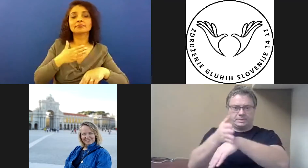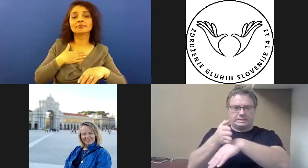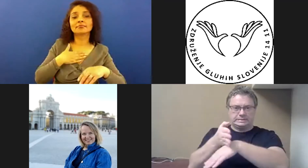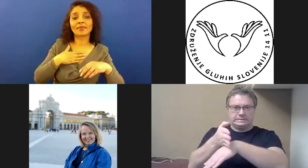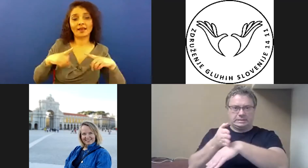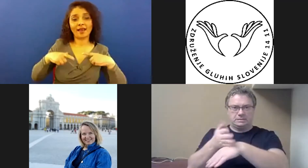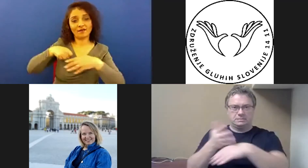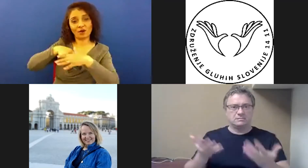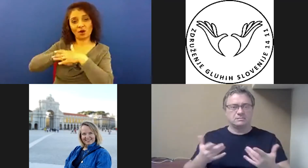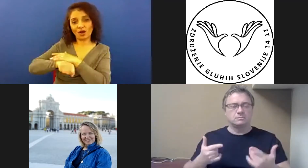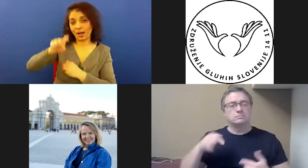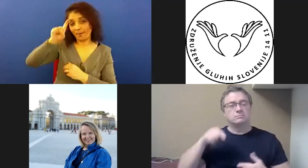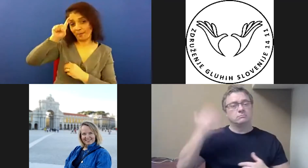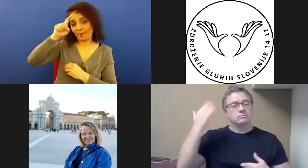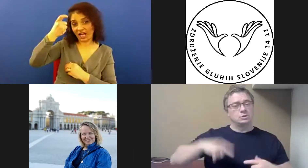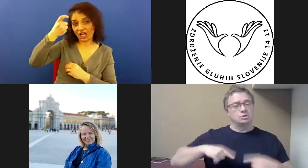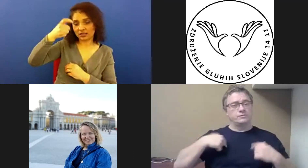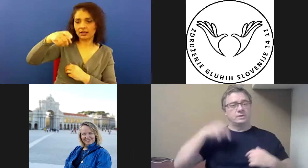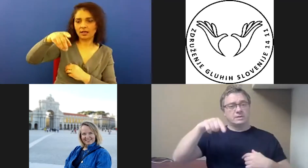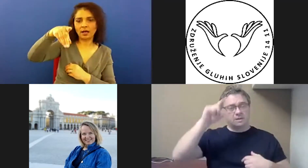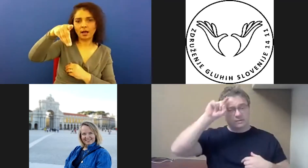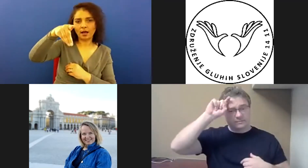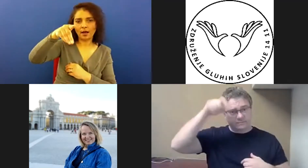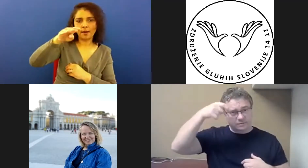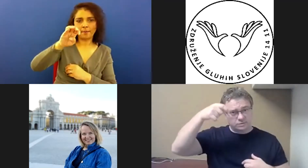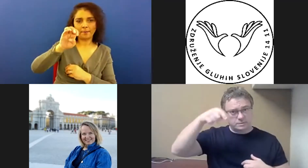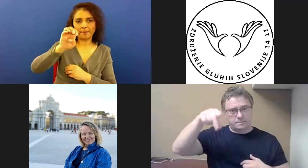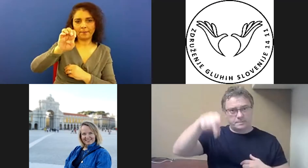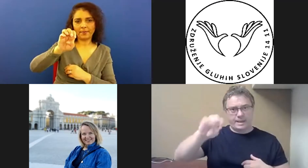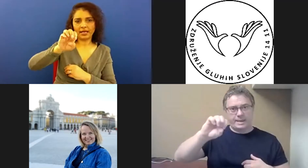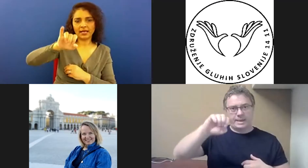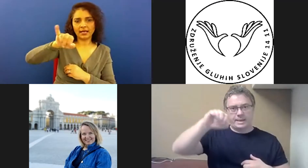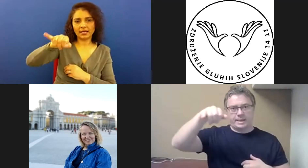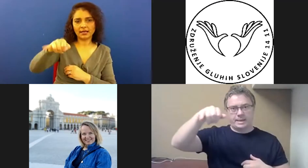to be allowed in the Prizren deaf school.